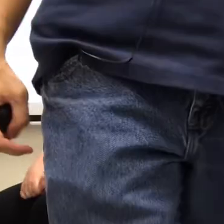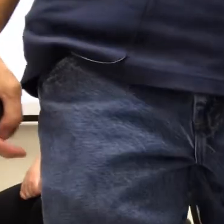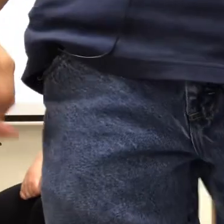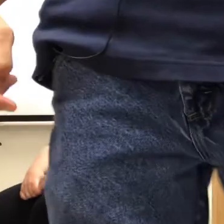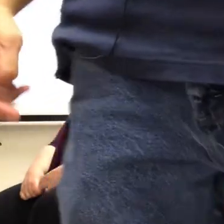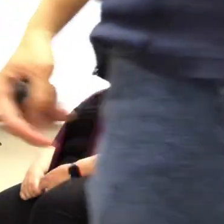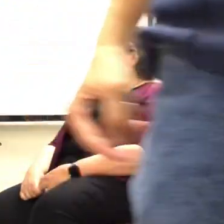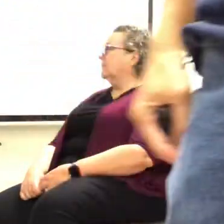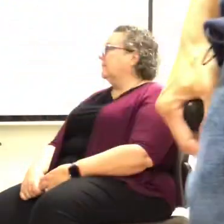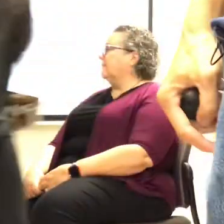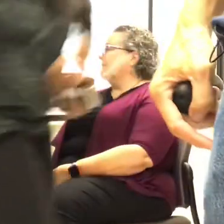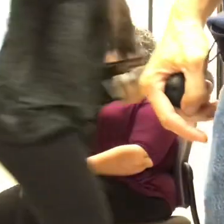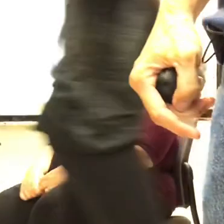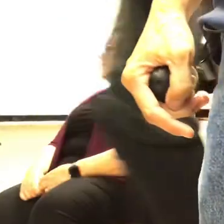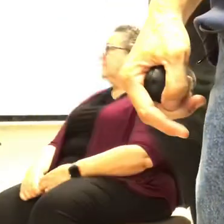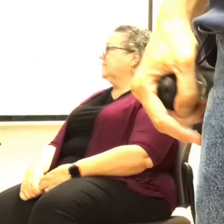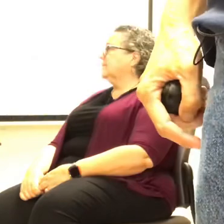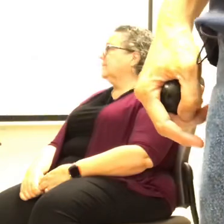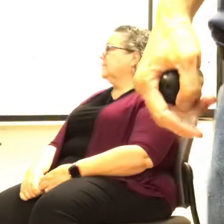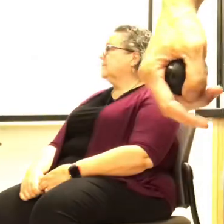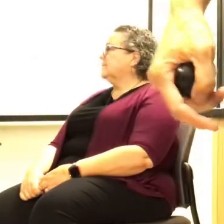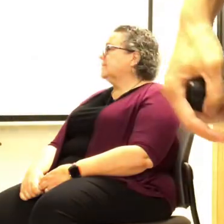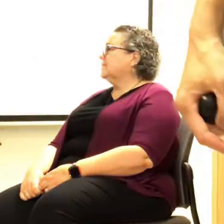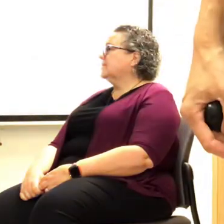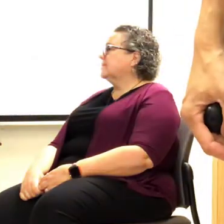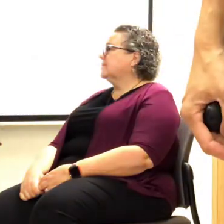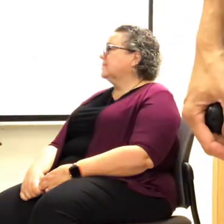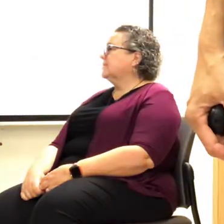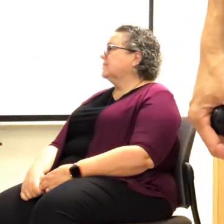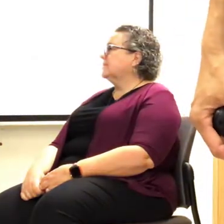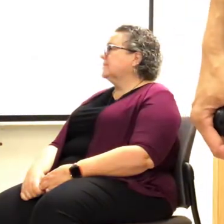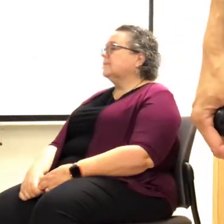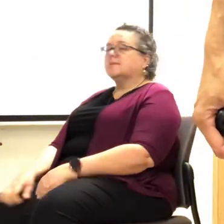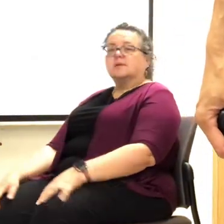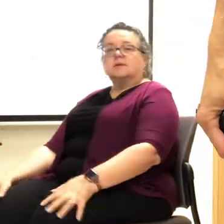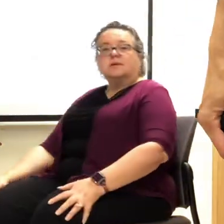Spinal accessory. Cranial accessory, I don't use that.